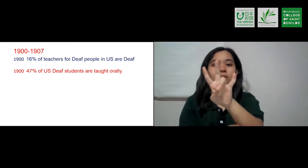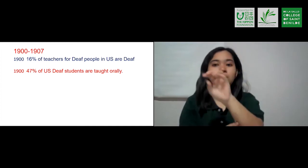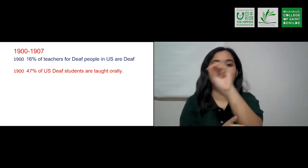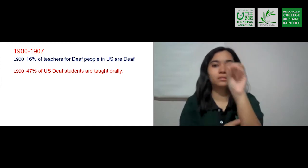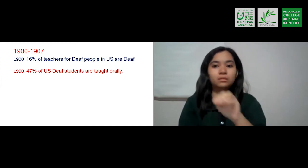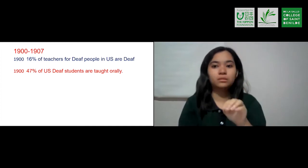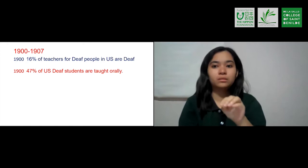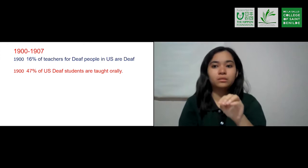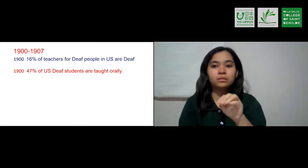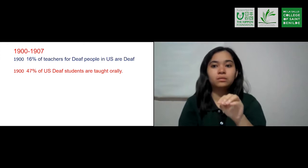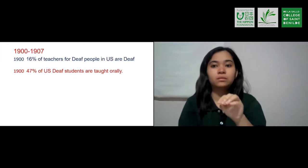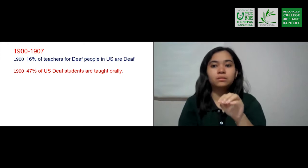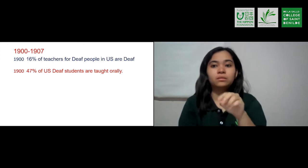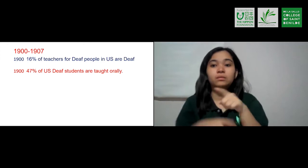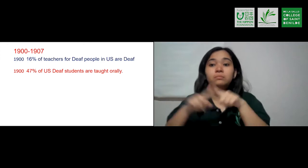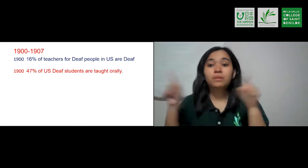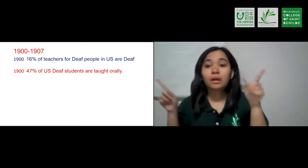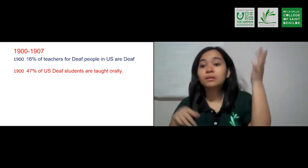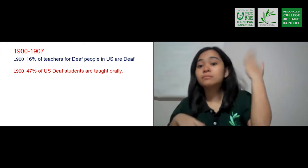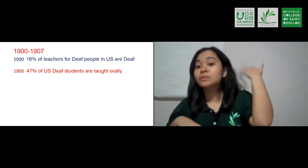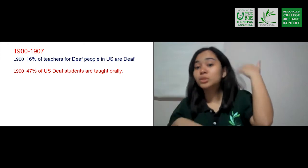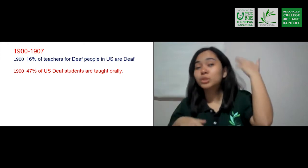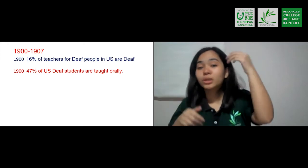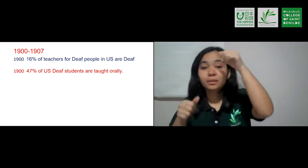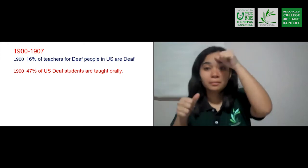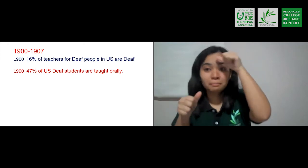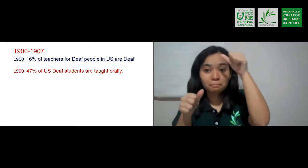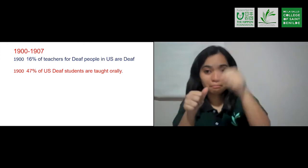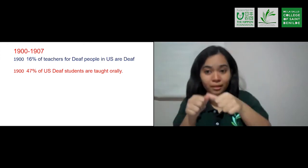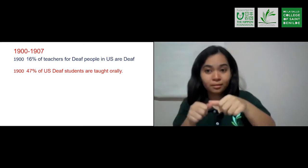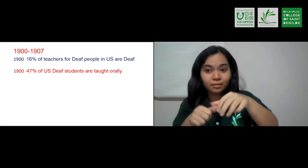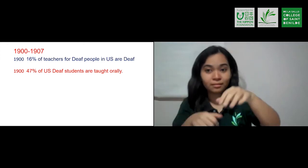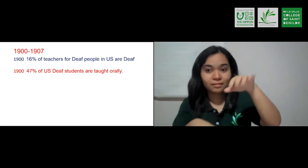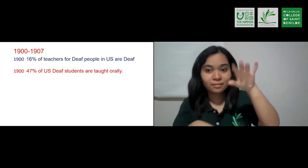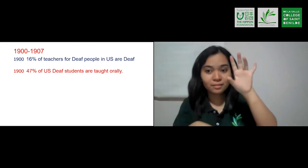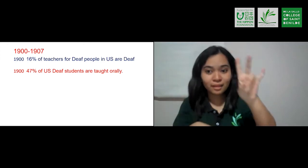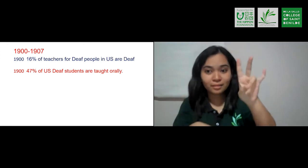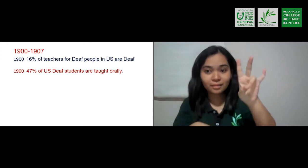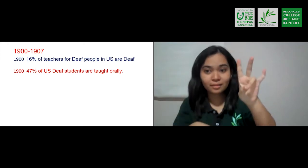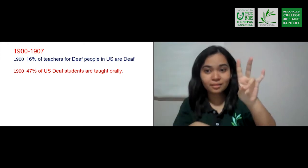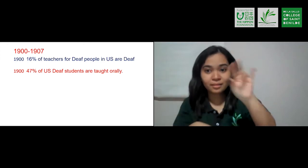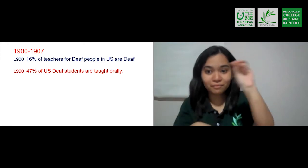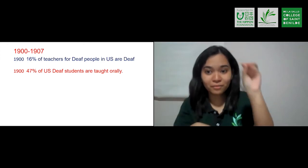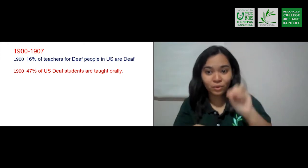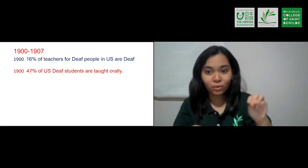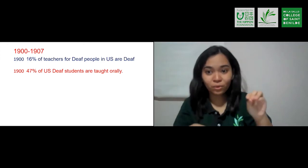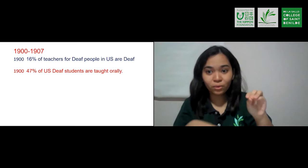most were schooled using oral, around 47%. And remember,